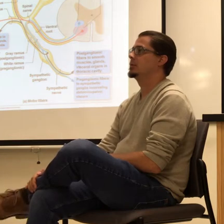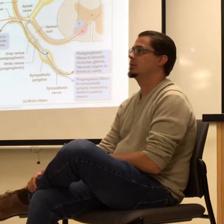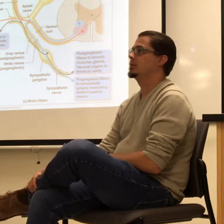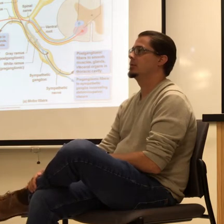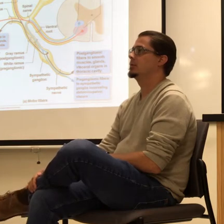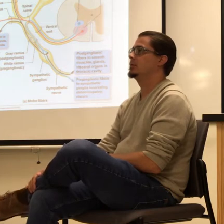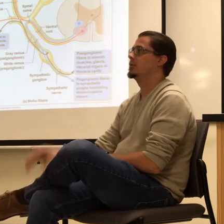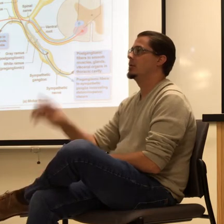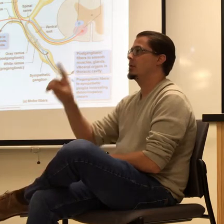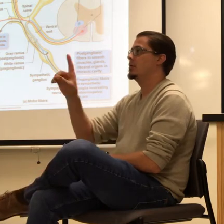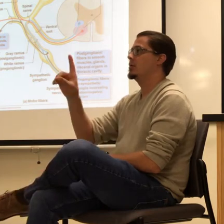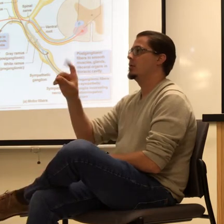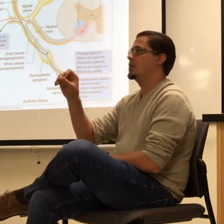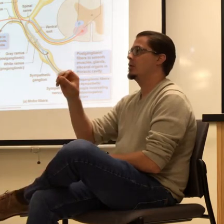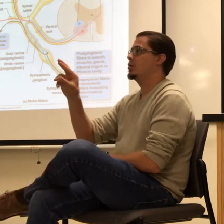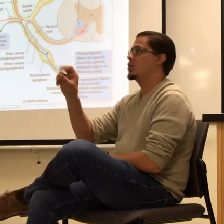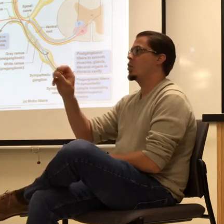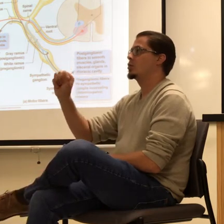Dorsal root,